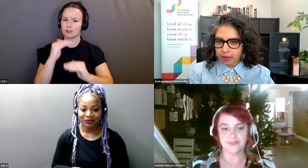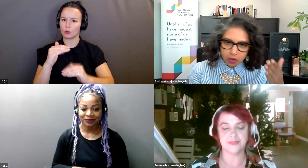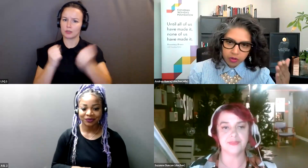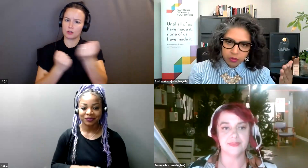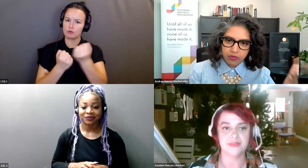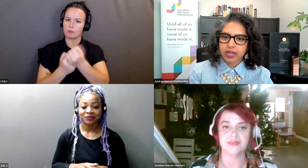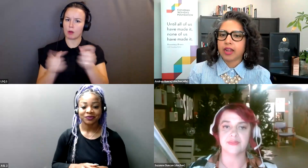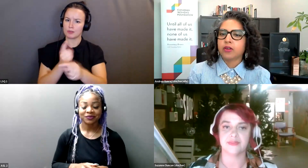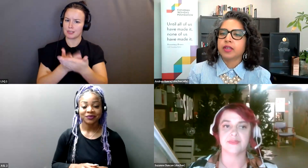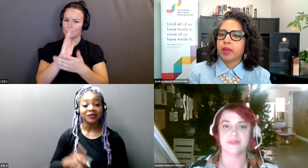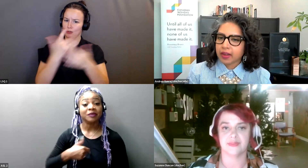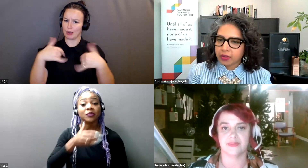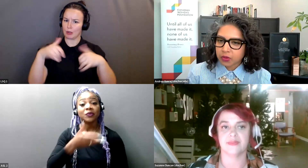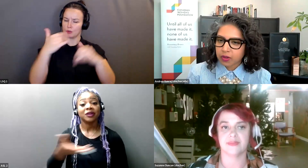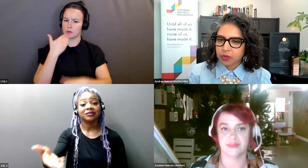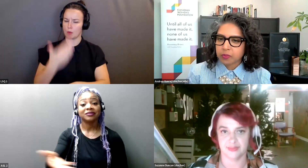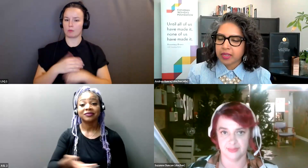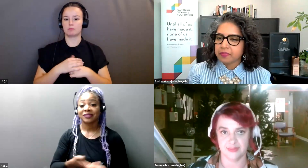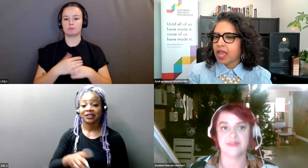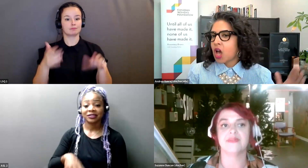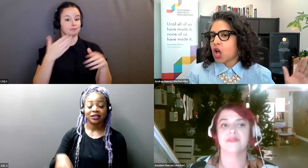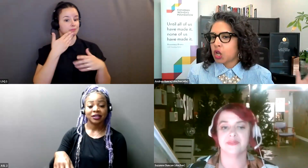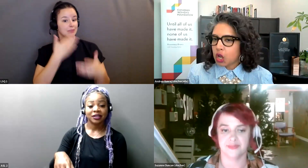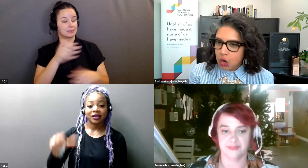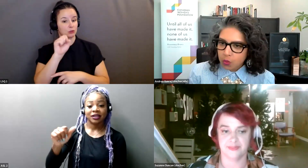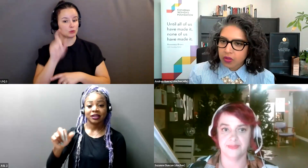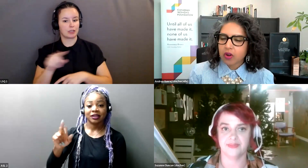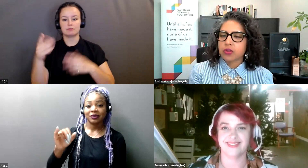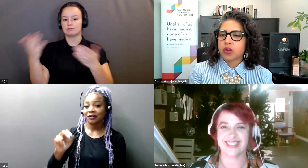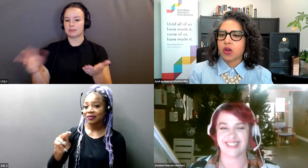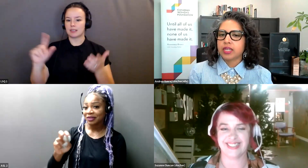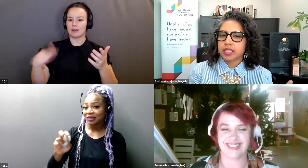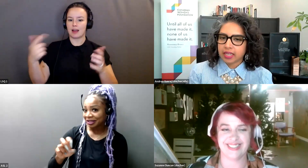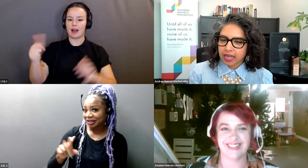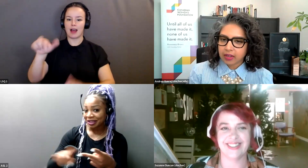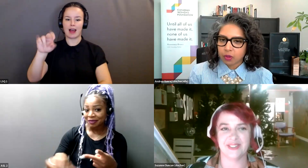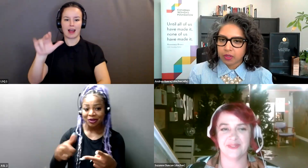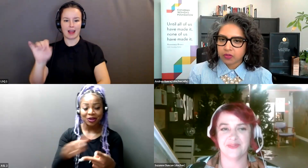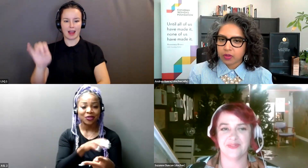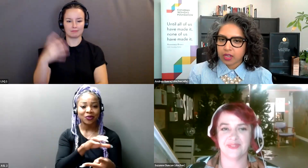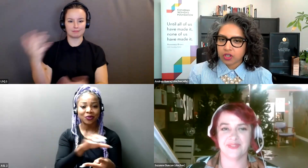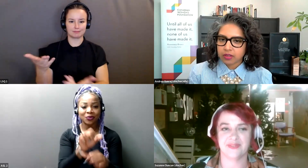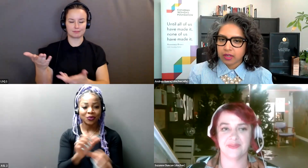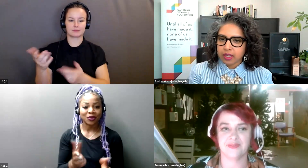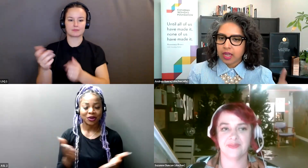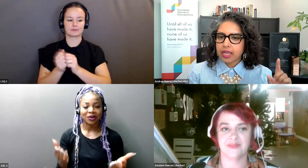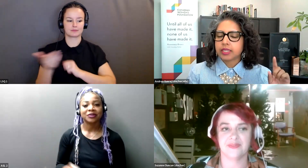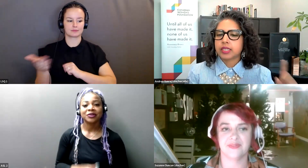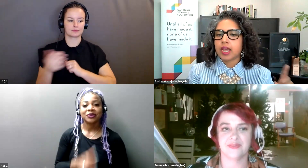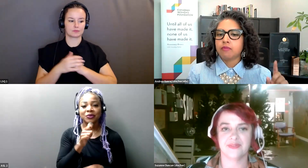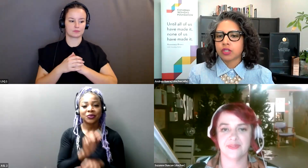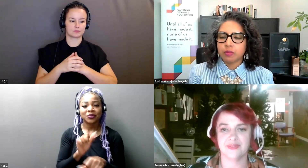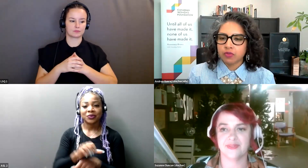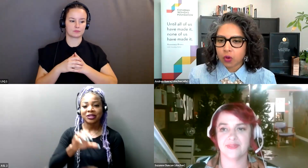Suzanne. I'm going to invite Ariane back on the screen with me, along with our other colleagues at the Canadian Women's Foundation. And